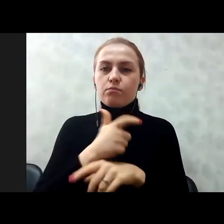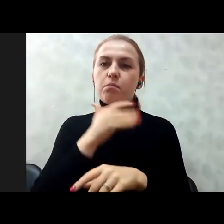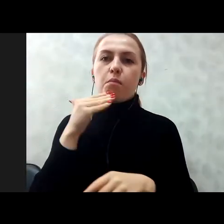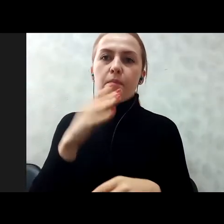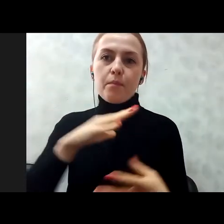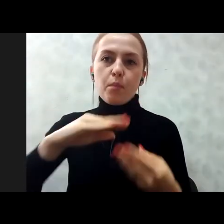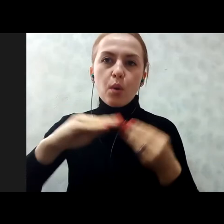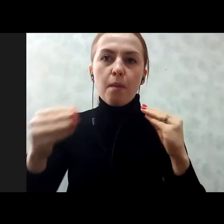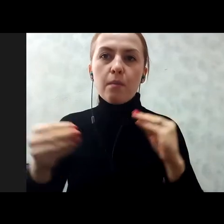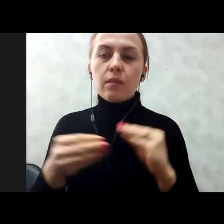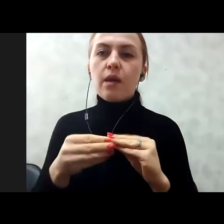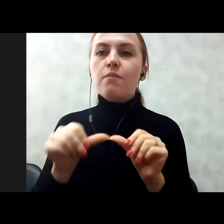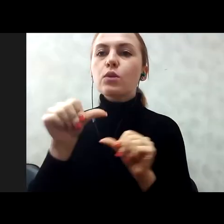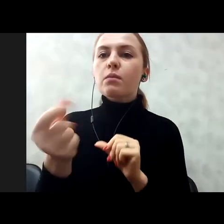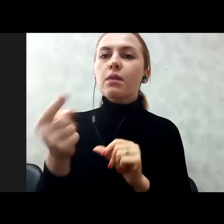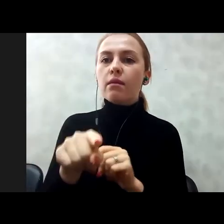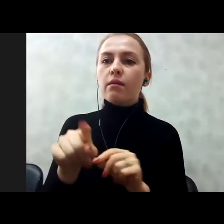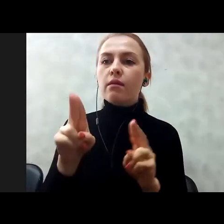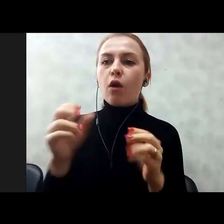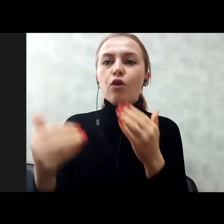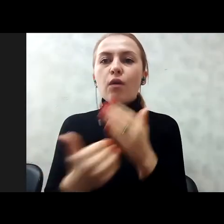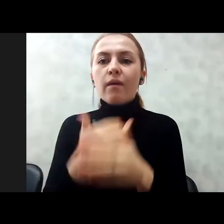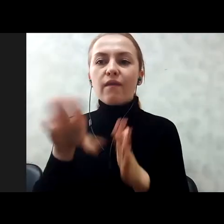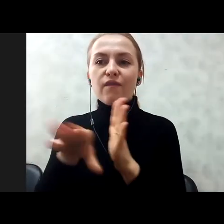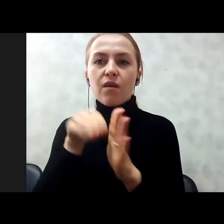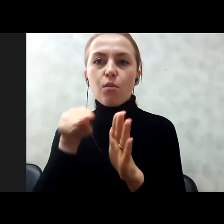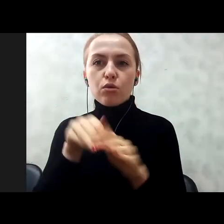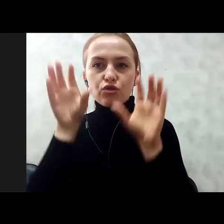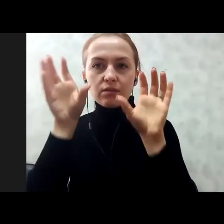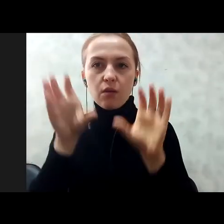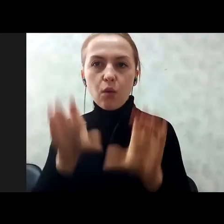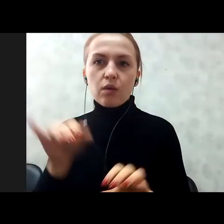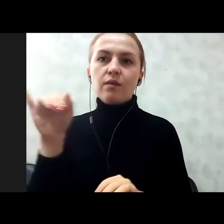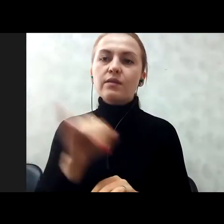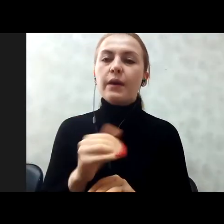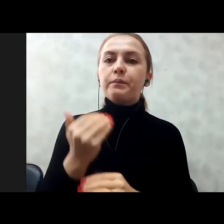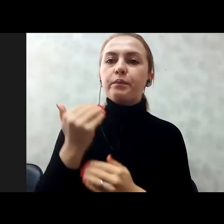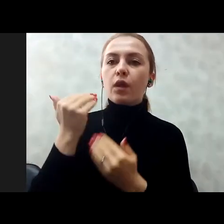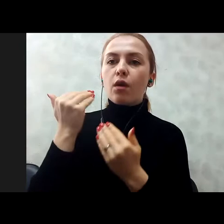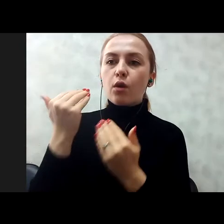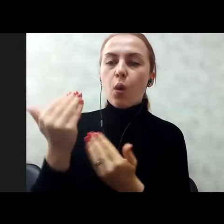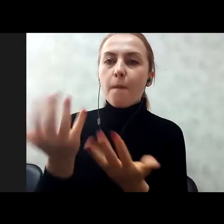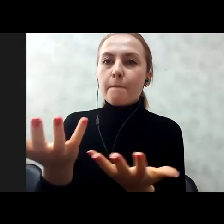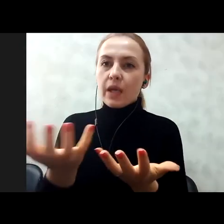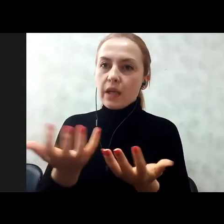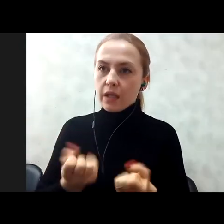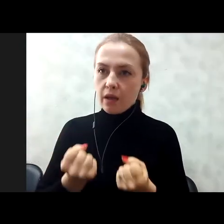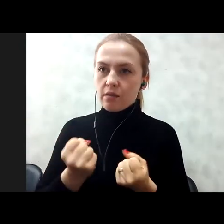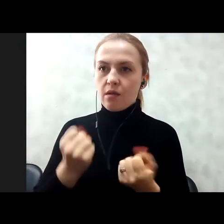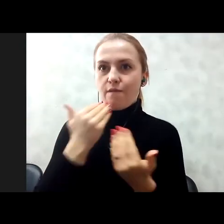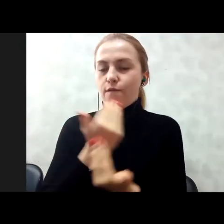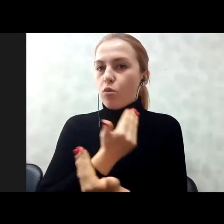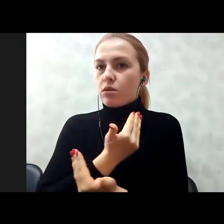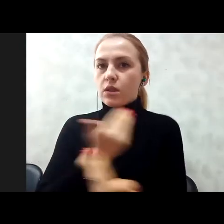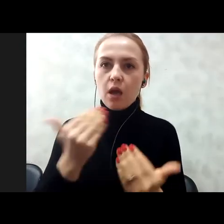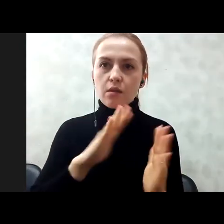we had to face a whole set of issues like new electoral legislation and challenges